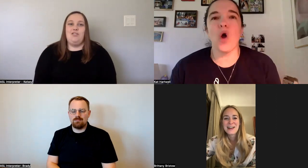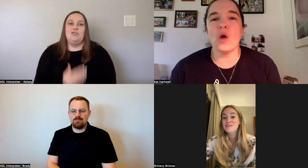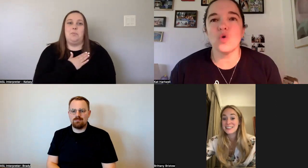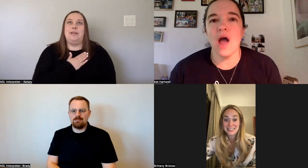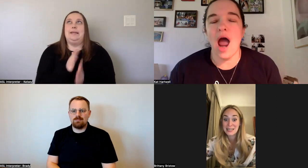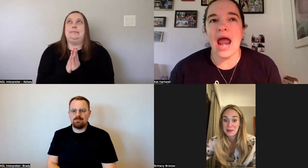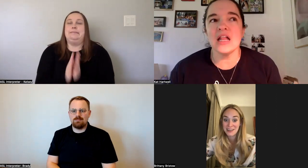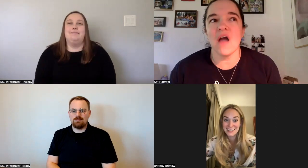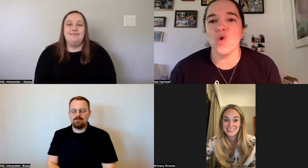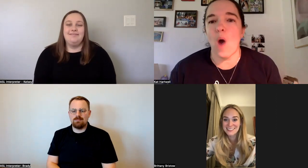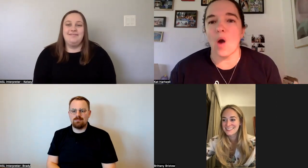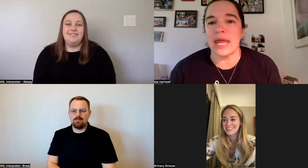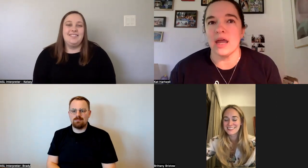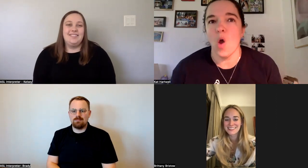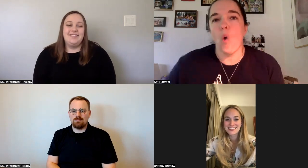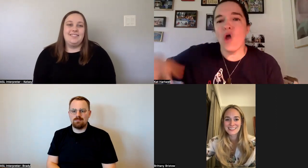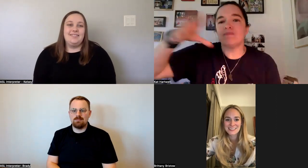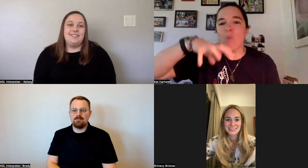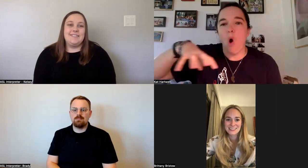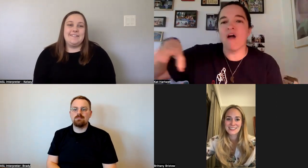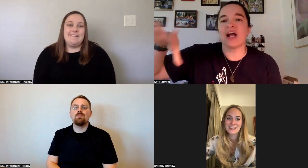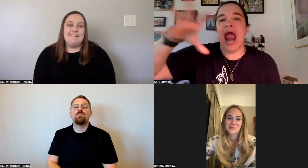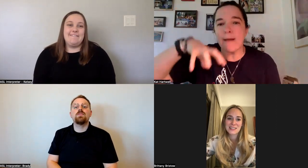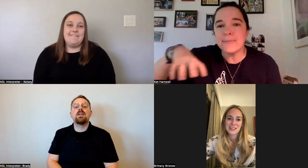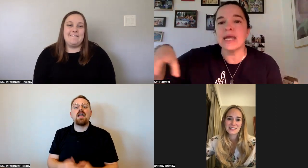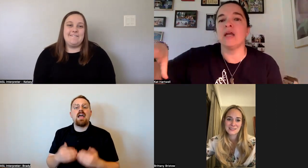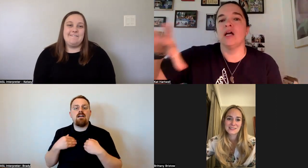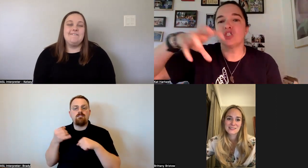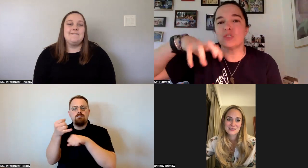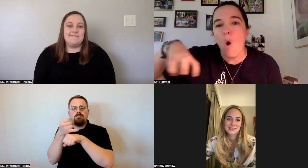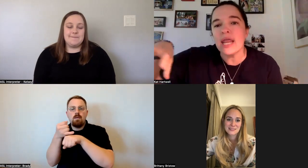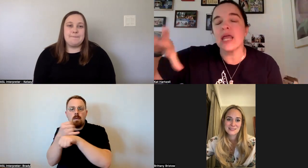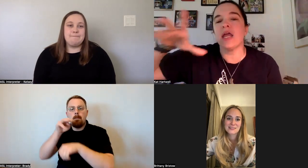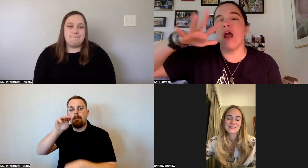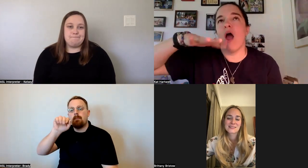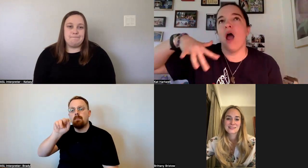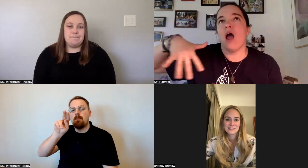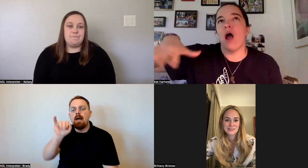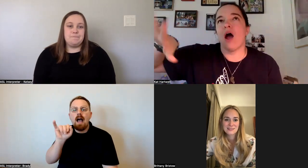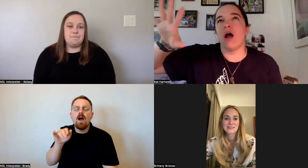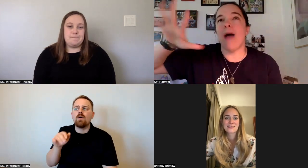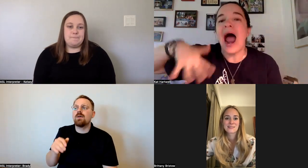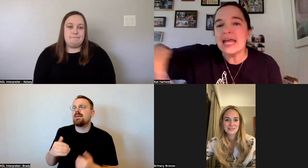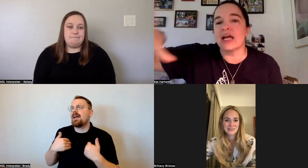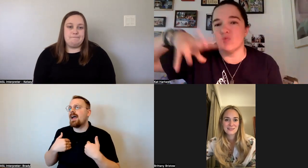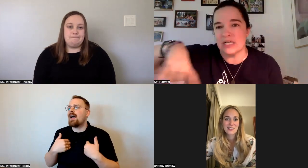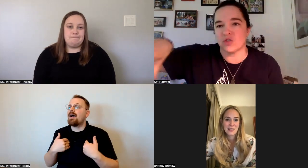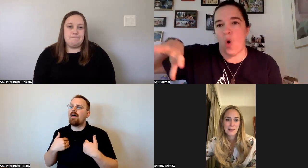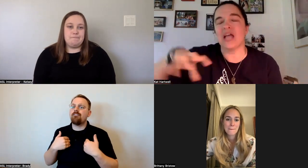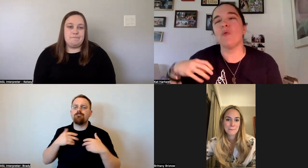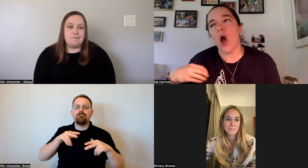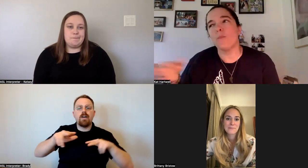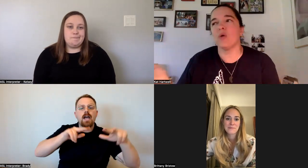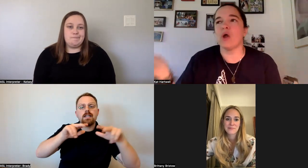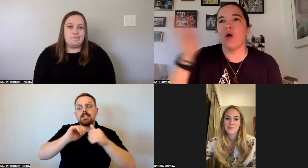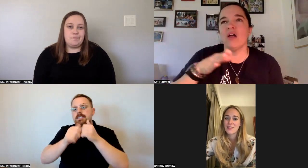Yeah. We're for going an to the extended period. island of Kauai. We're more Okay. camping, sporty, hiking, we